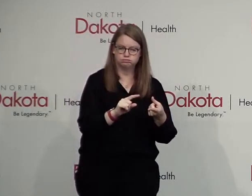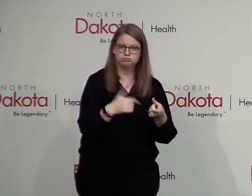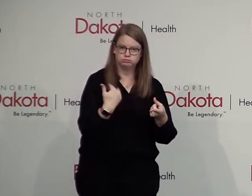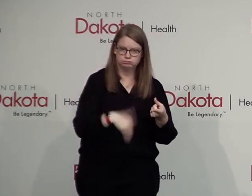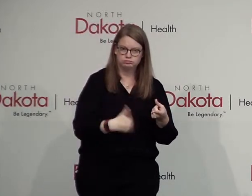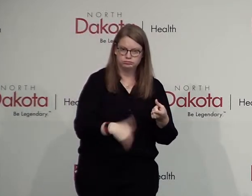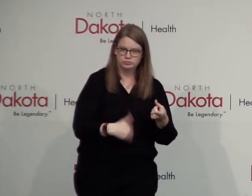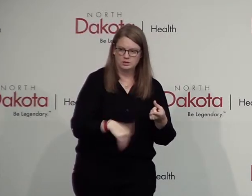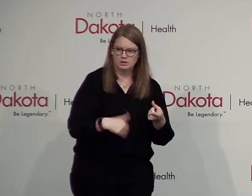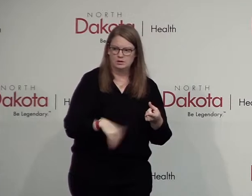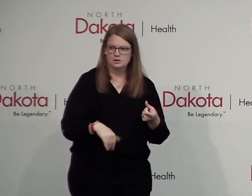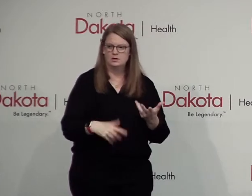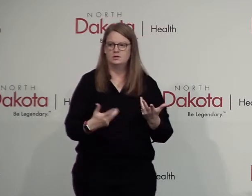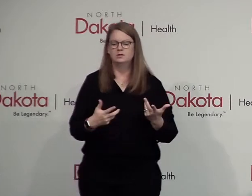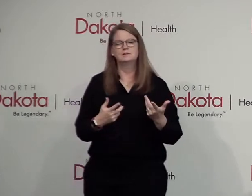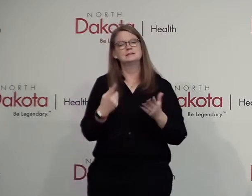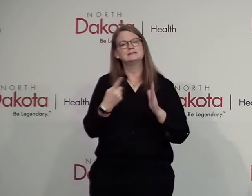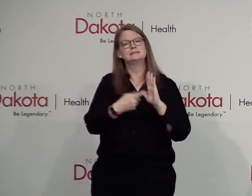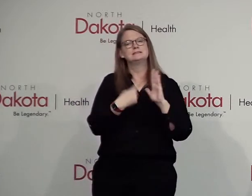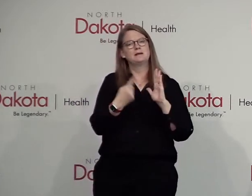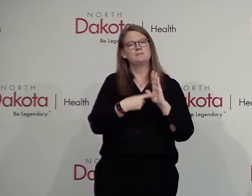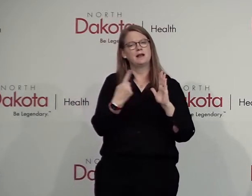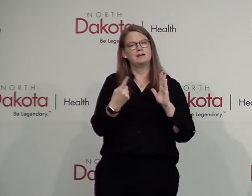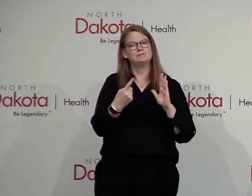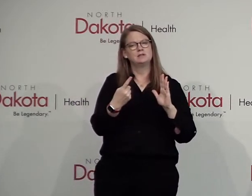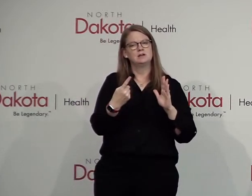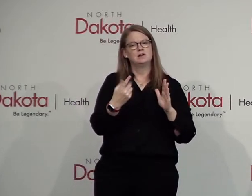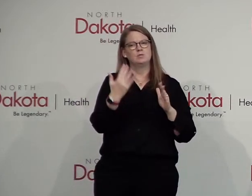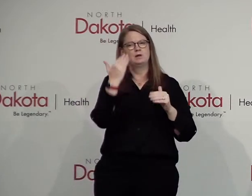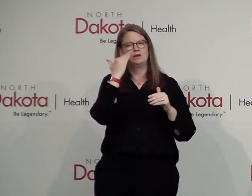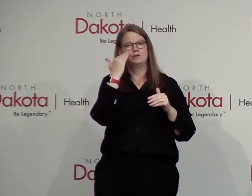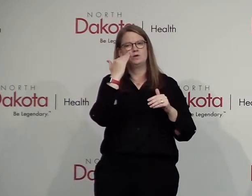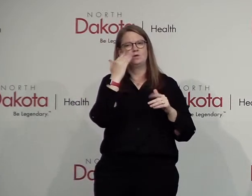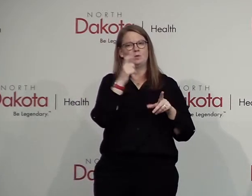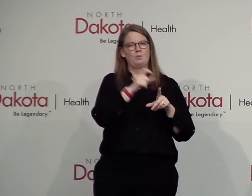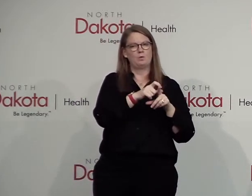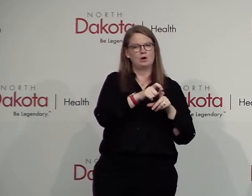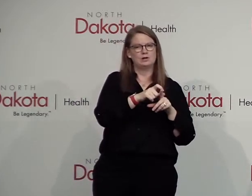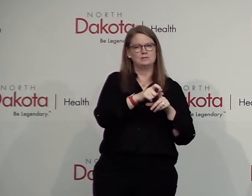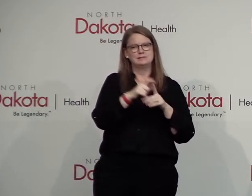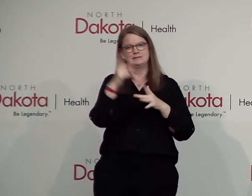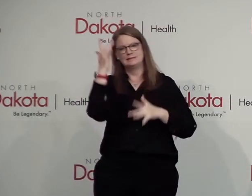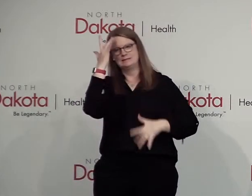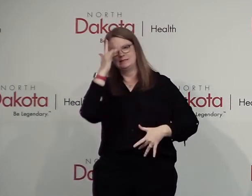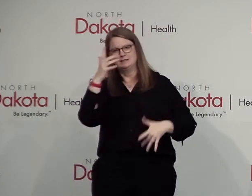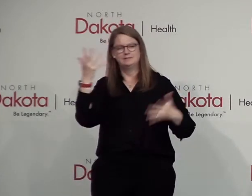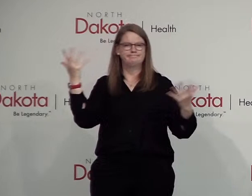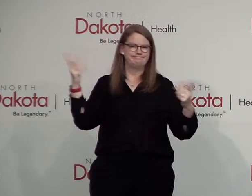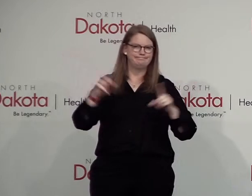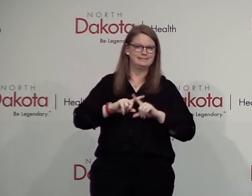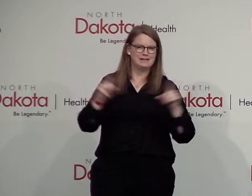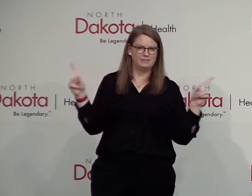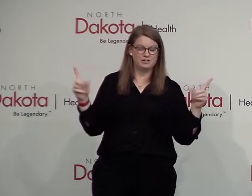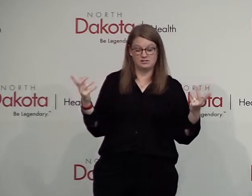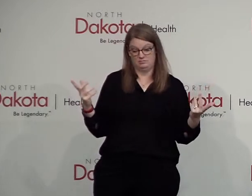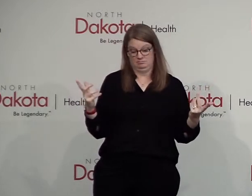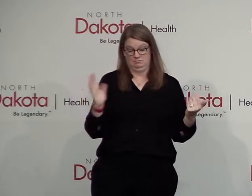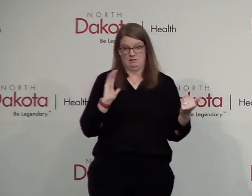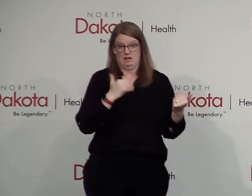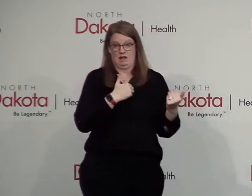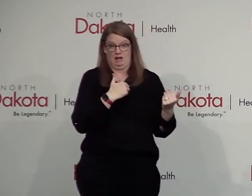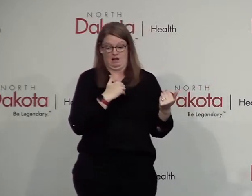that we know the words, but we don't know the disease. Those of us that grew up in an era where our own kids were able to